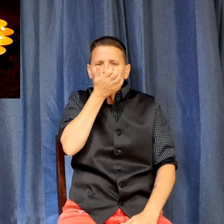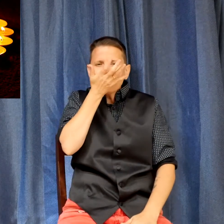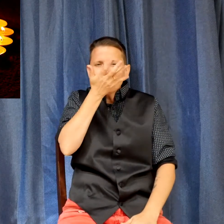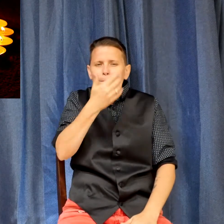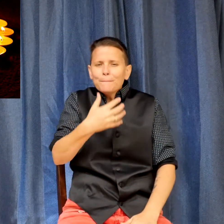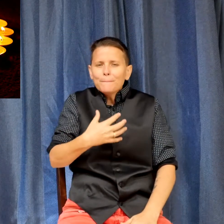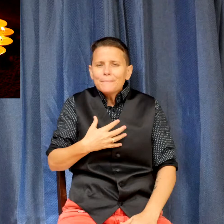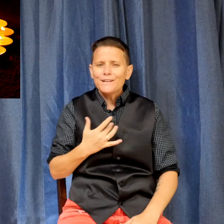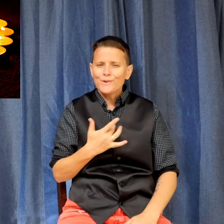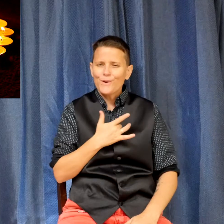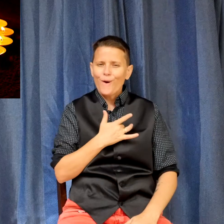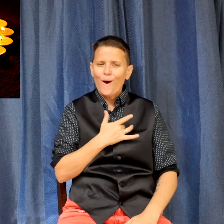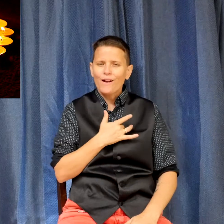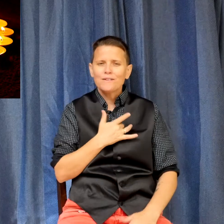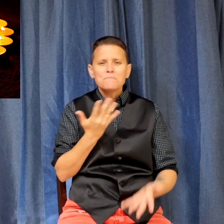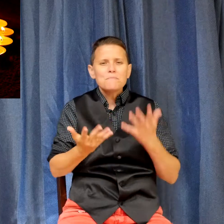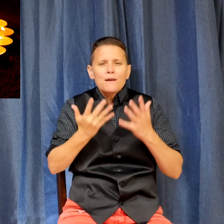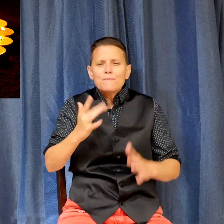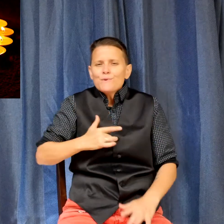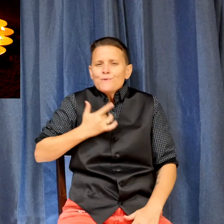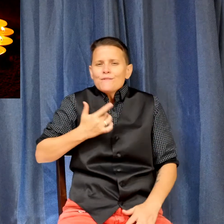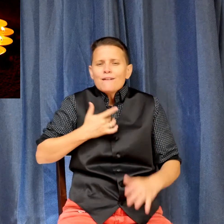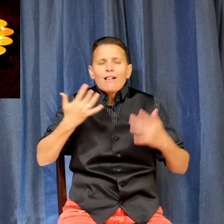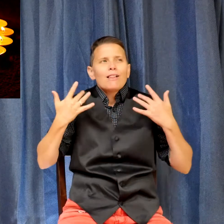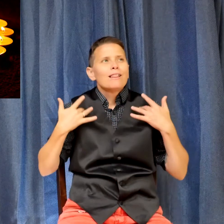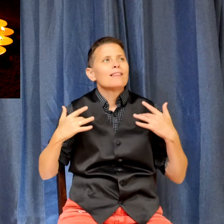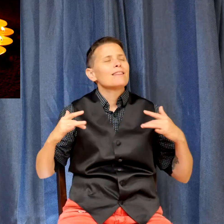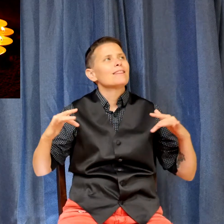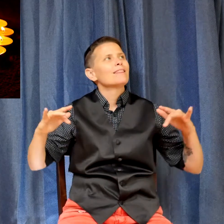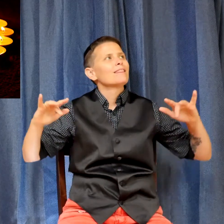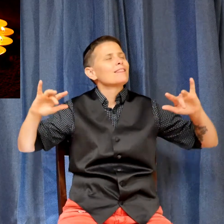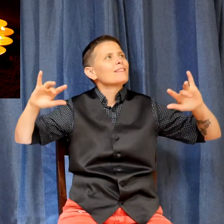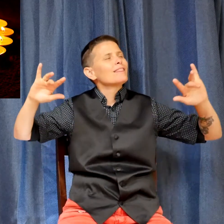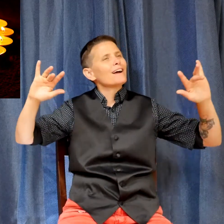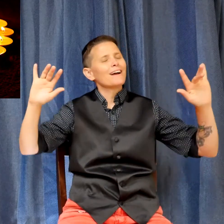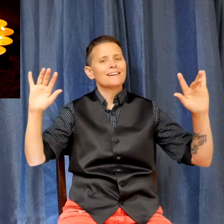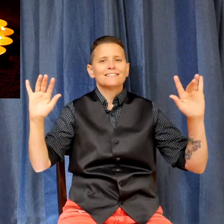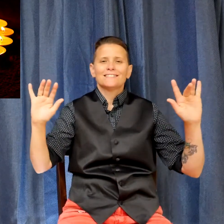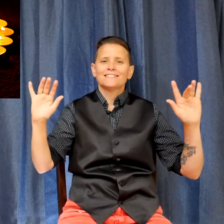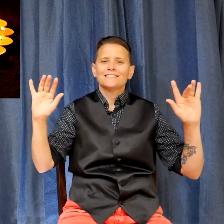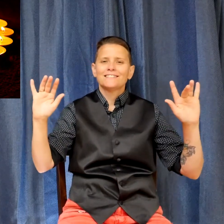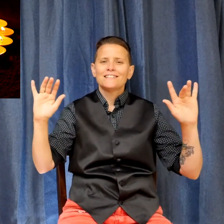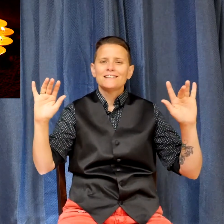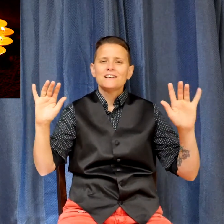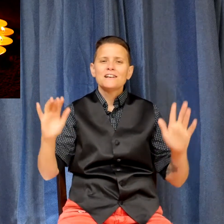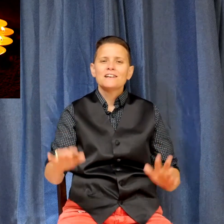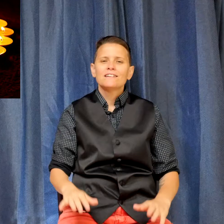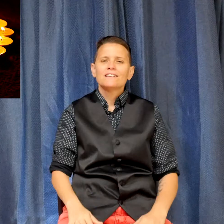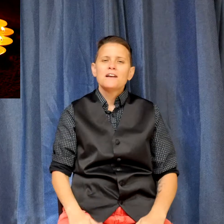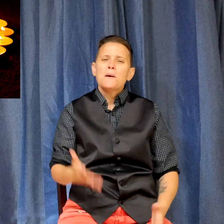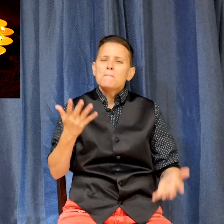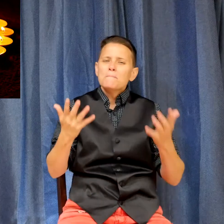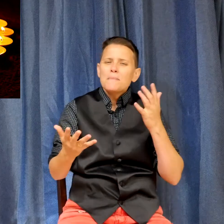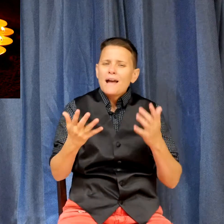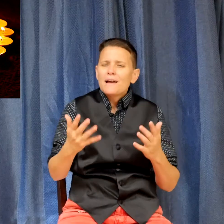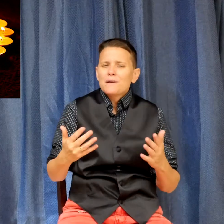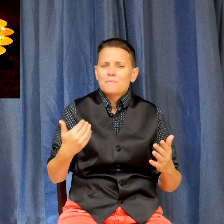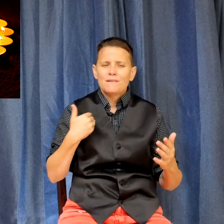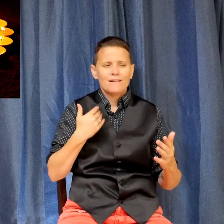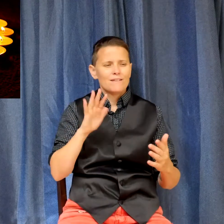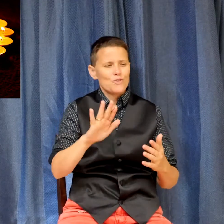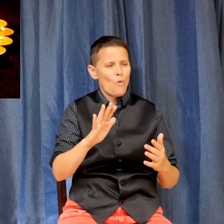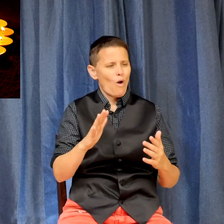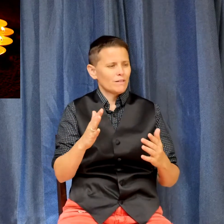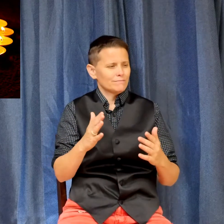or a feeling of lightness. Perhaps the borders of your being